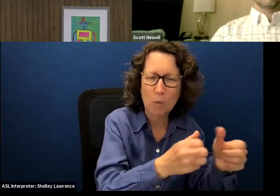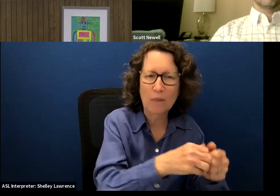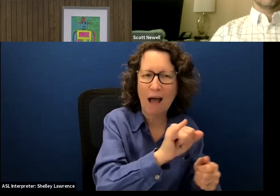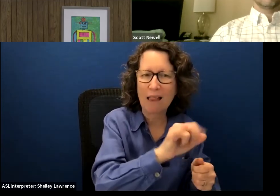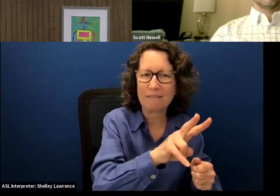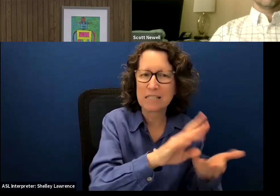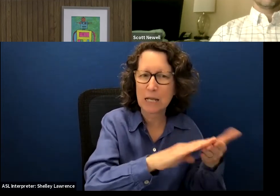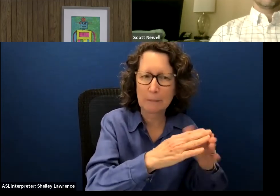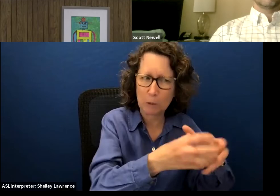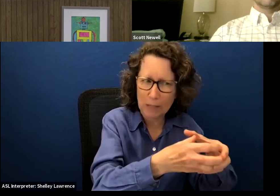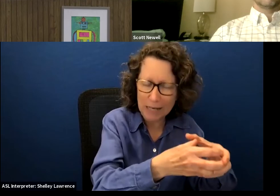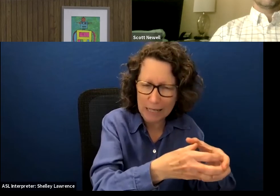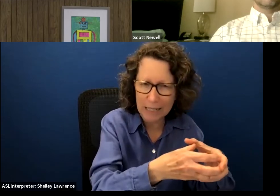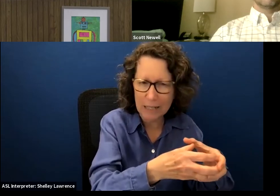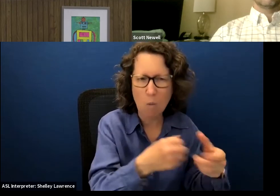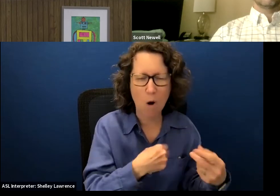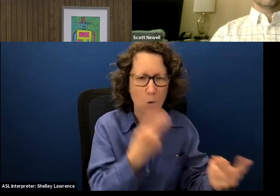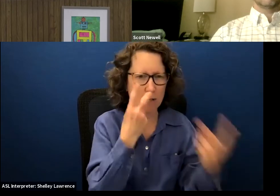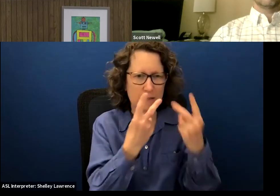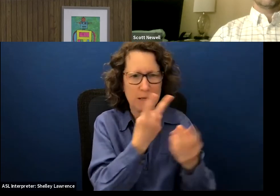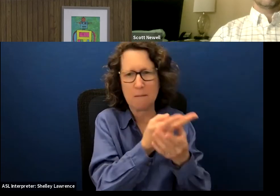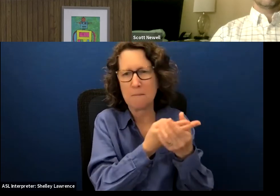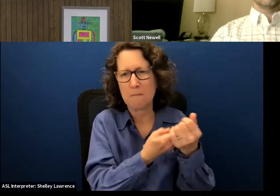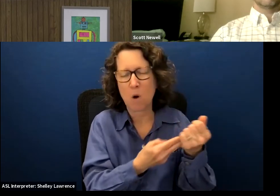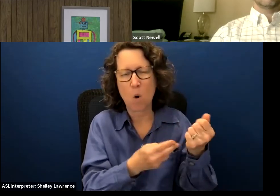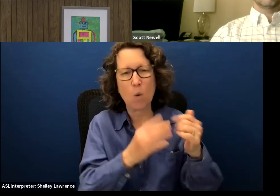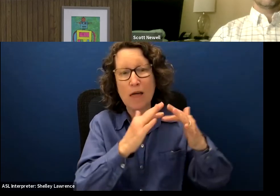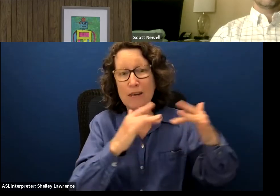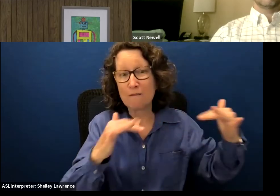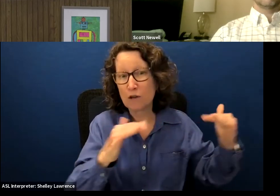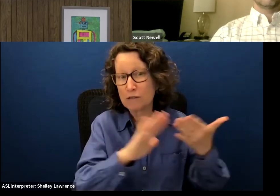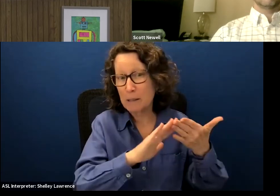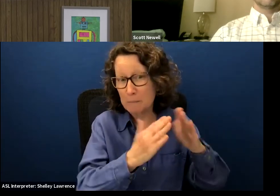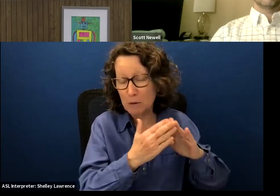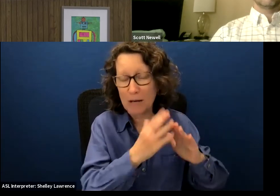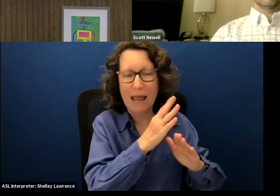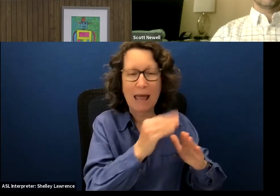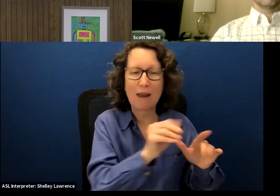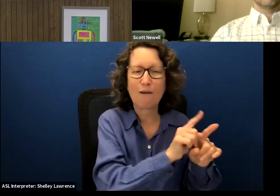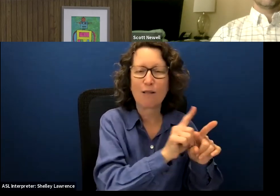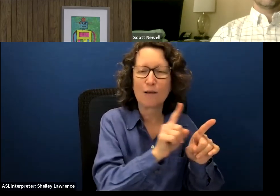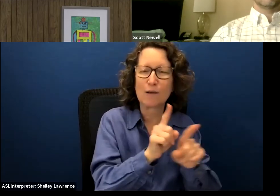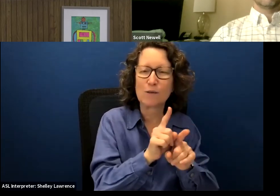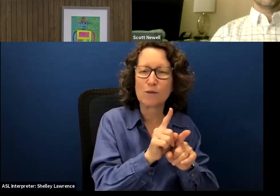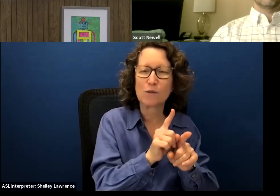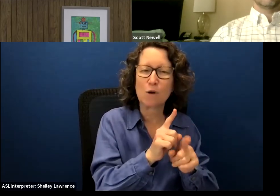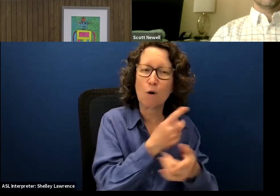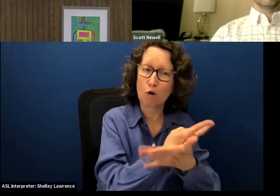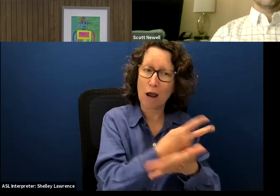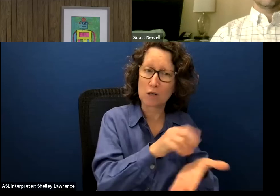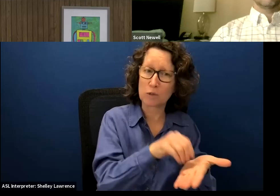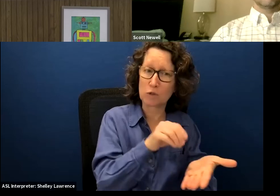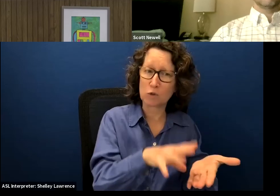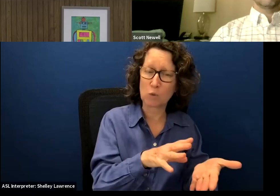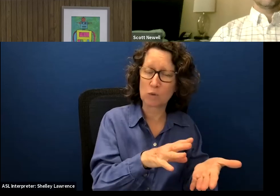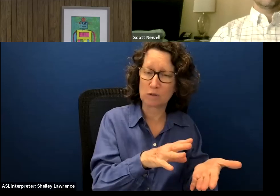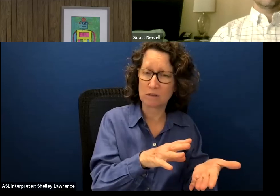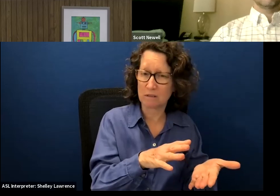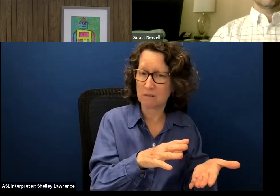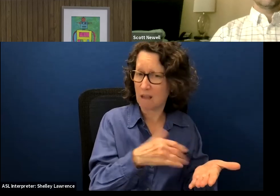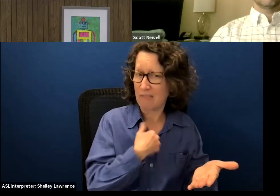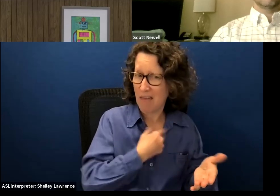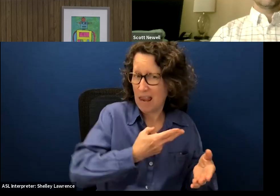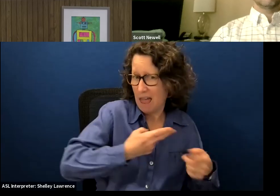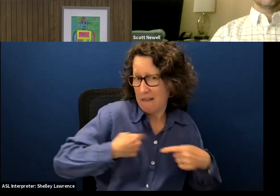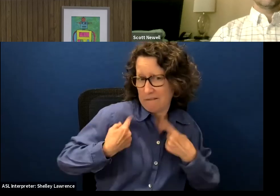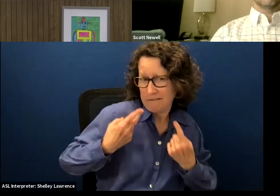Vista community, where we see both the diverse community and also graduate students that have,